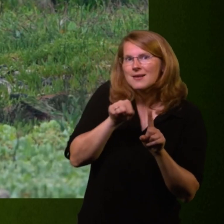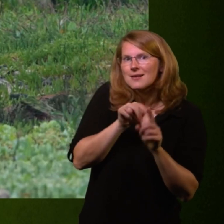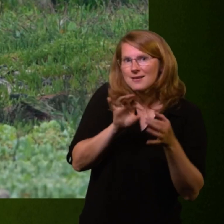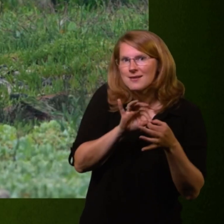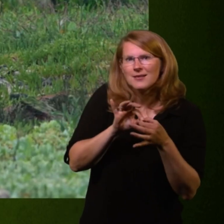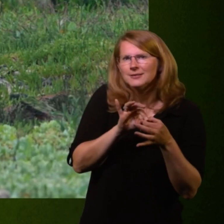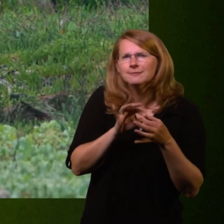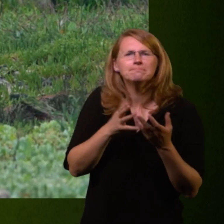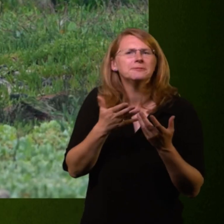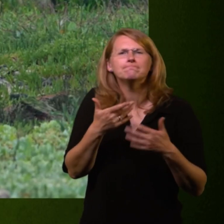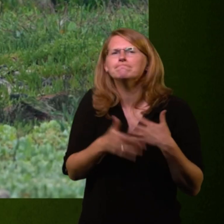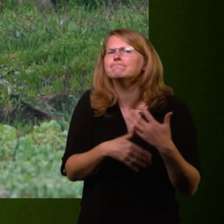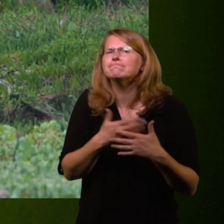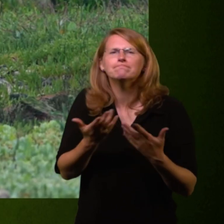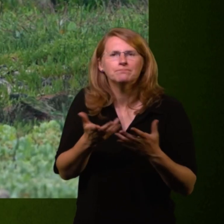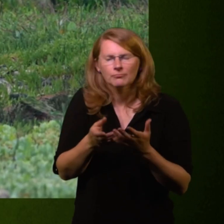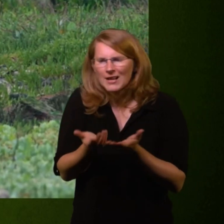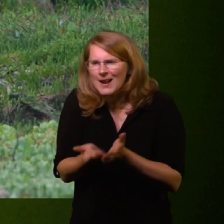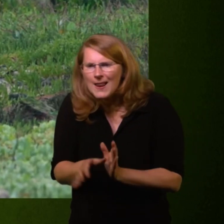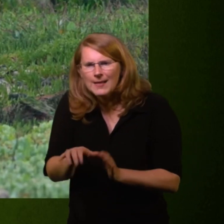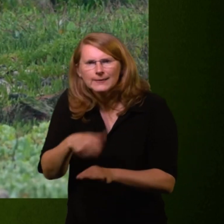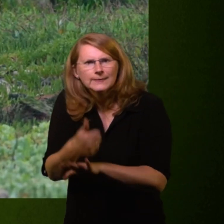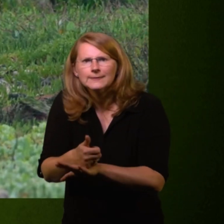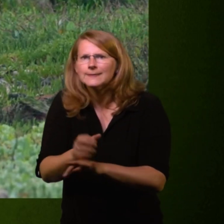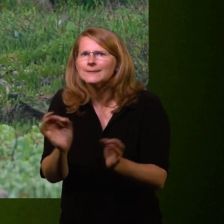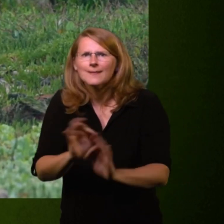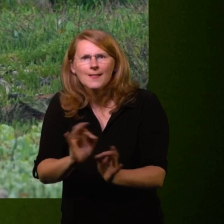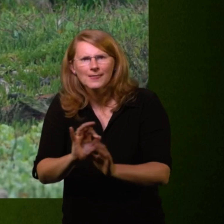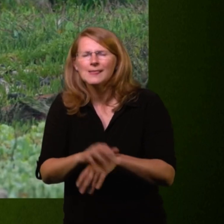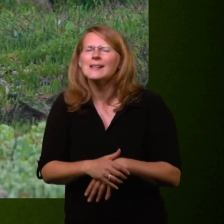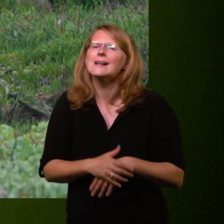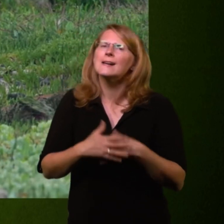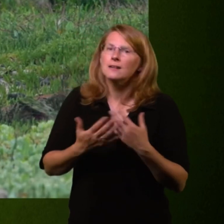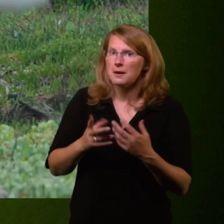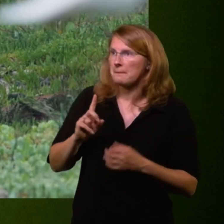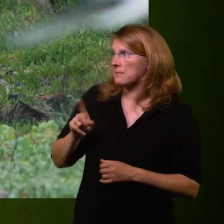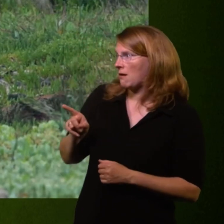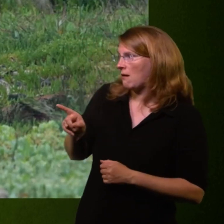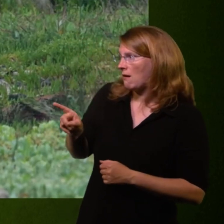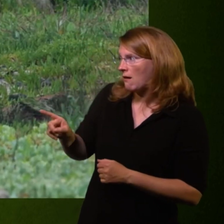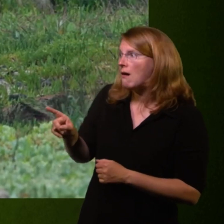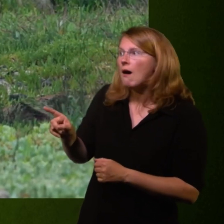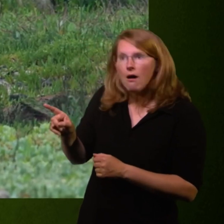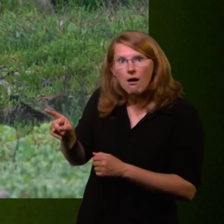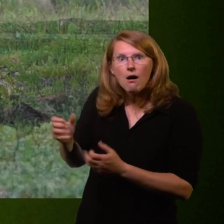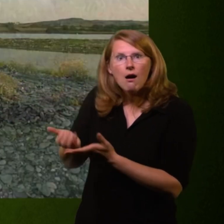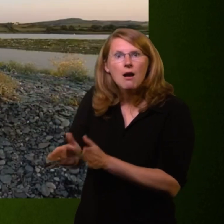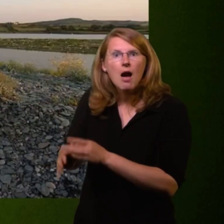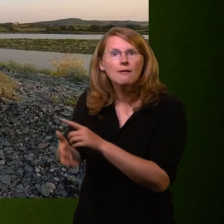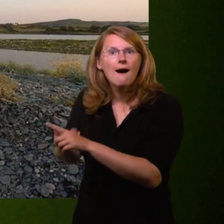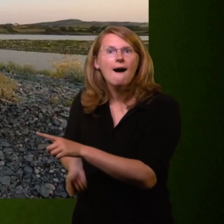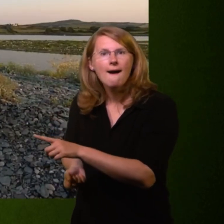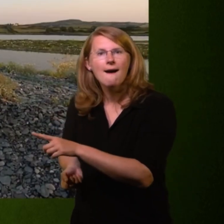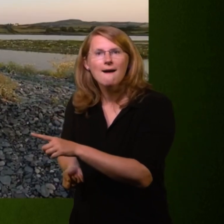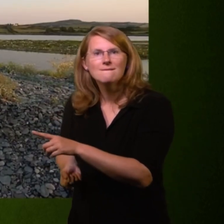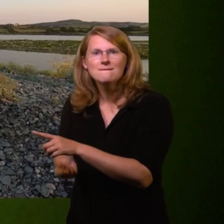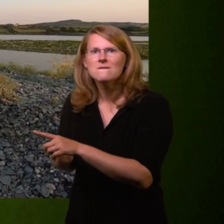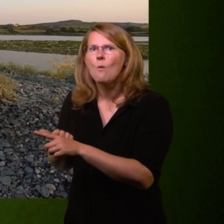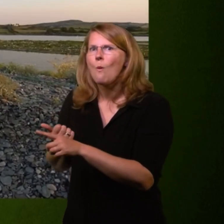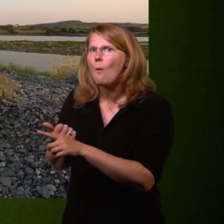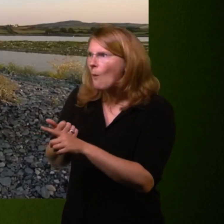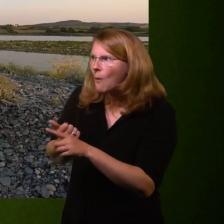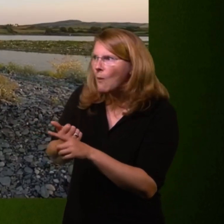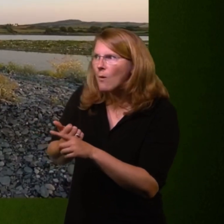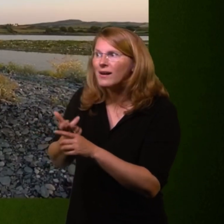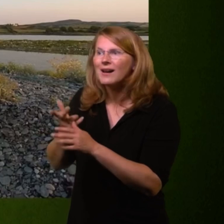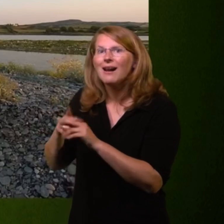these birds are definitely on nest. You can see that one there trying to organize those long, stilty legs and sits down on the